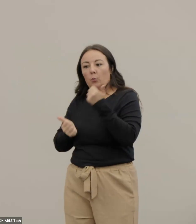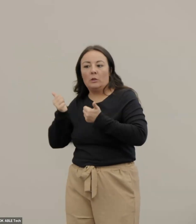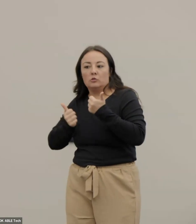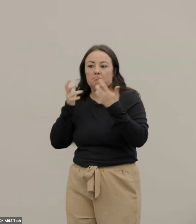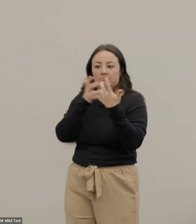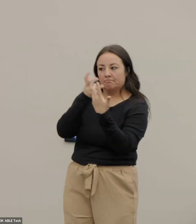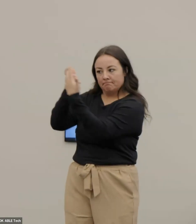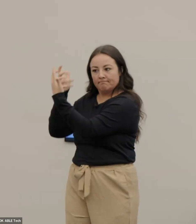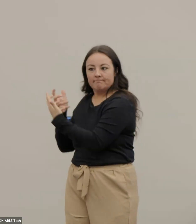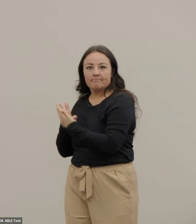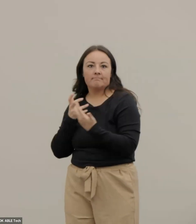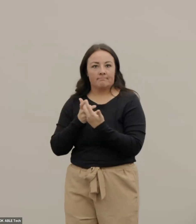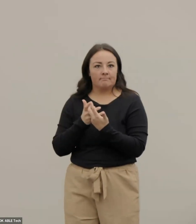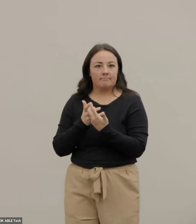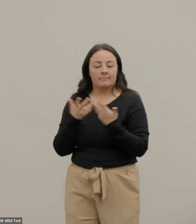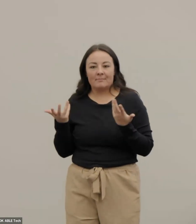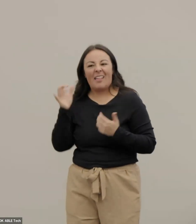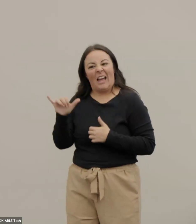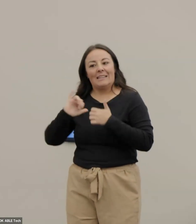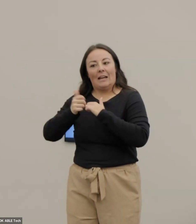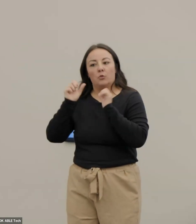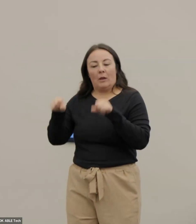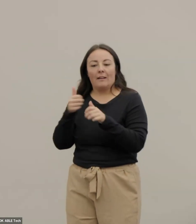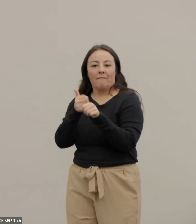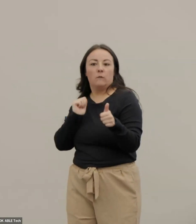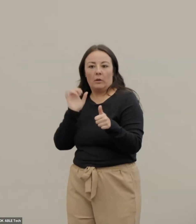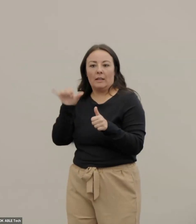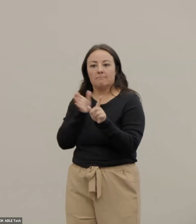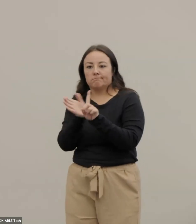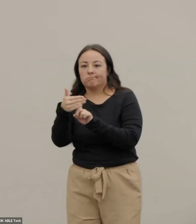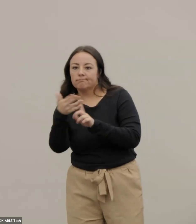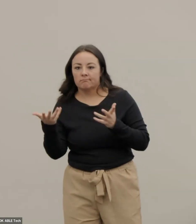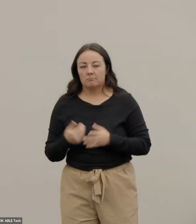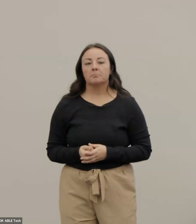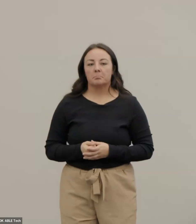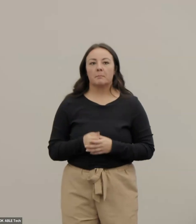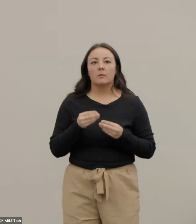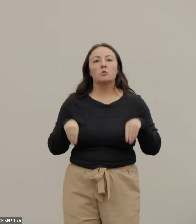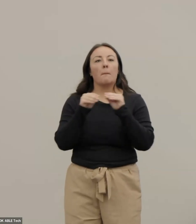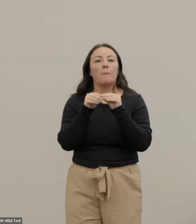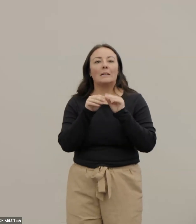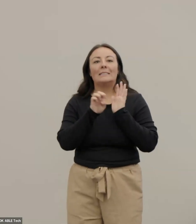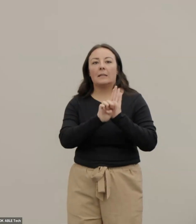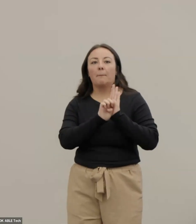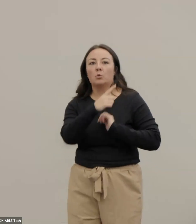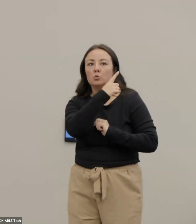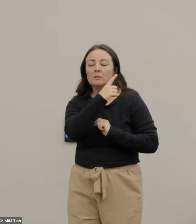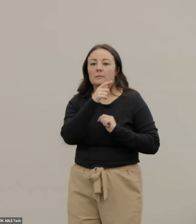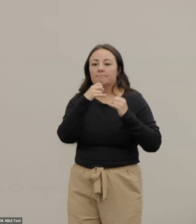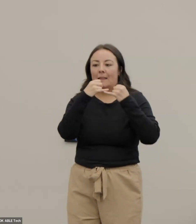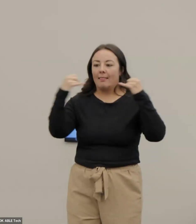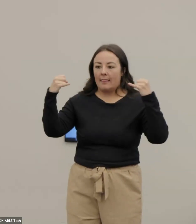are, right? So that's how you can get around that. I'm going to show you a couple more examples. Line graphs are